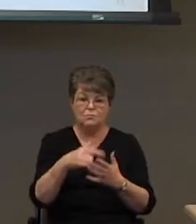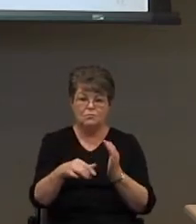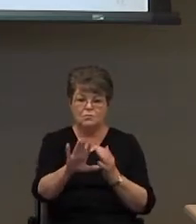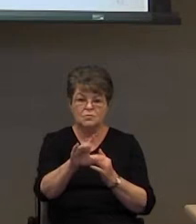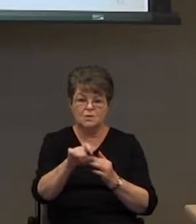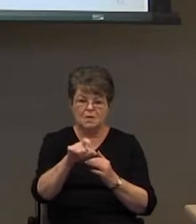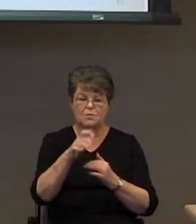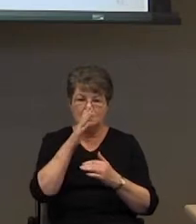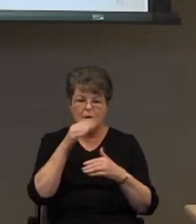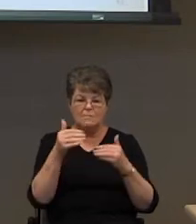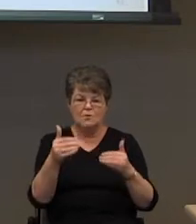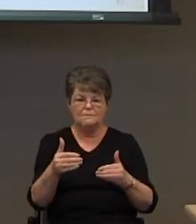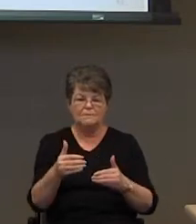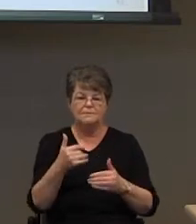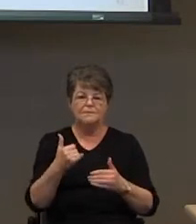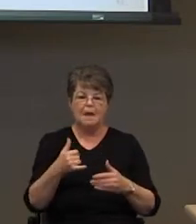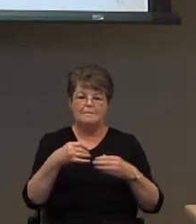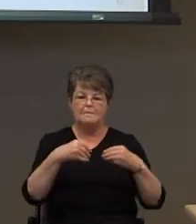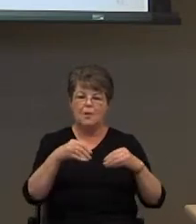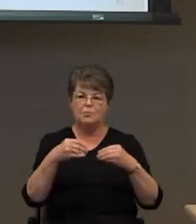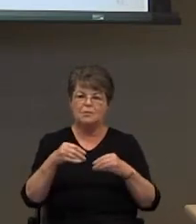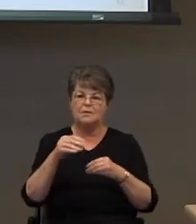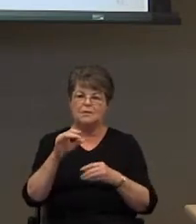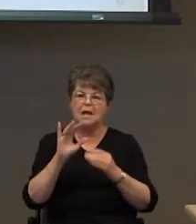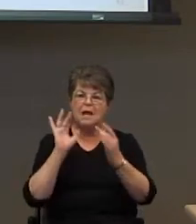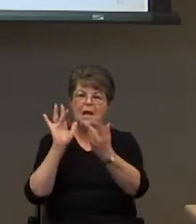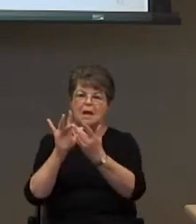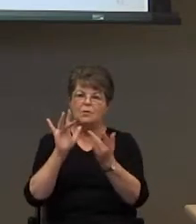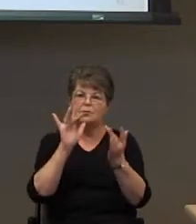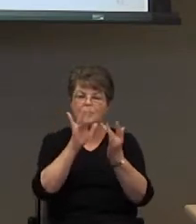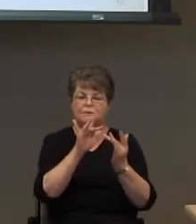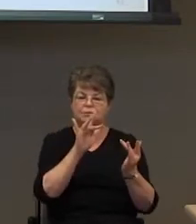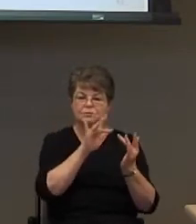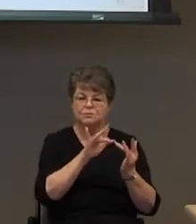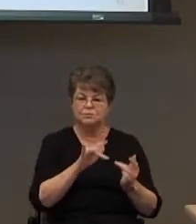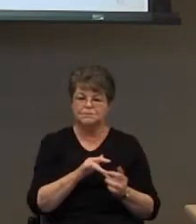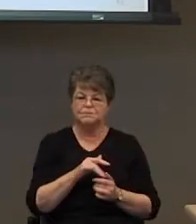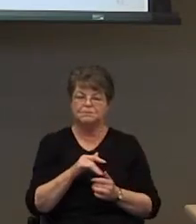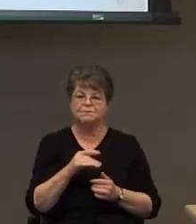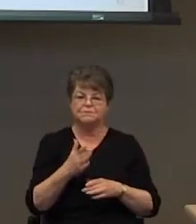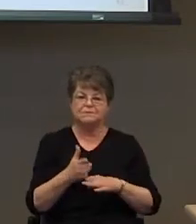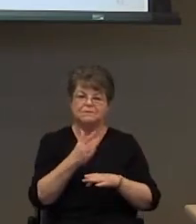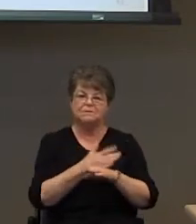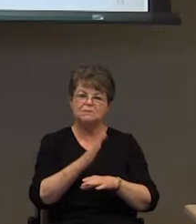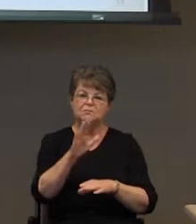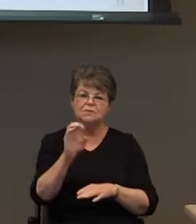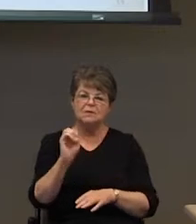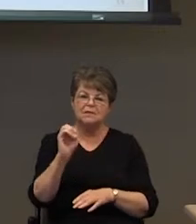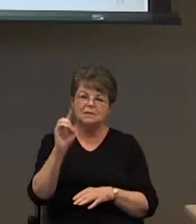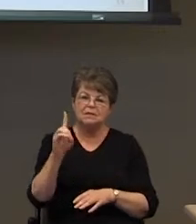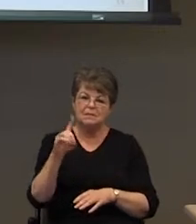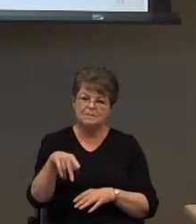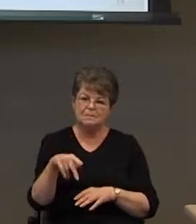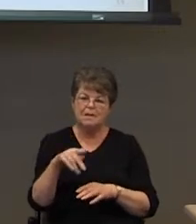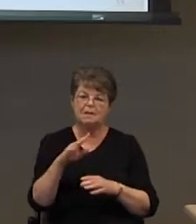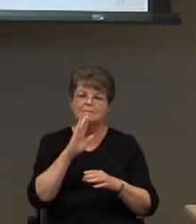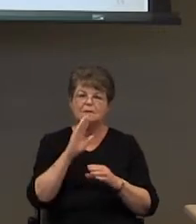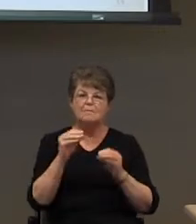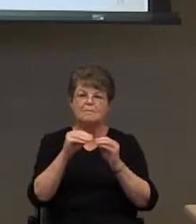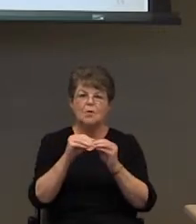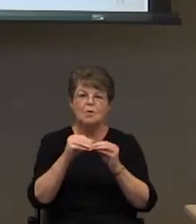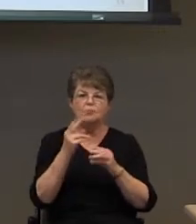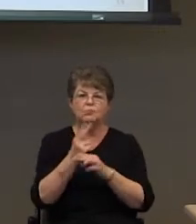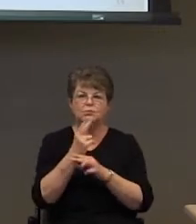it. Marketing and outreach. And I already mentioned this once, I'm not going to belabor the point. Enhance your economic development website to be more